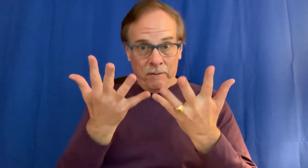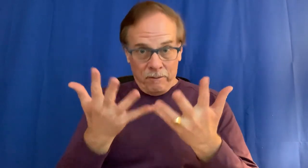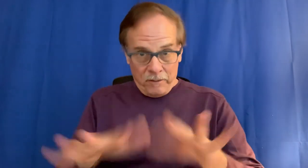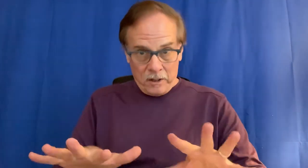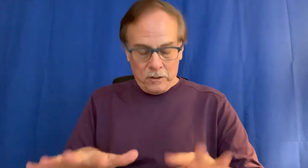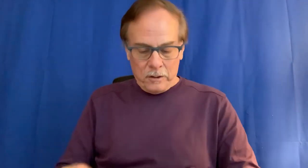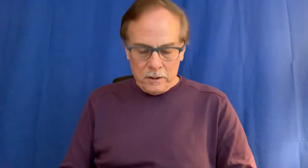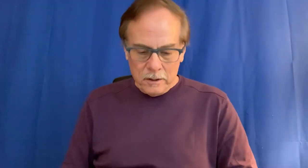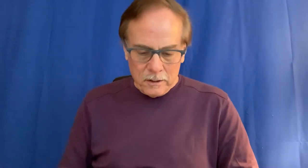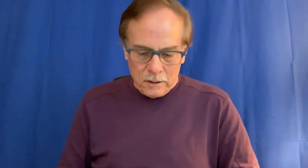finished.